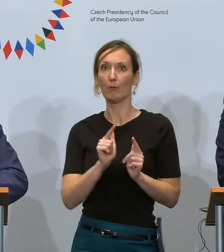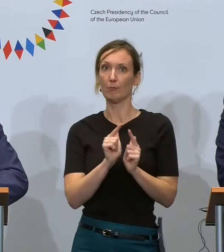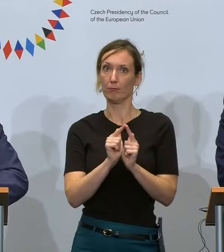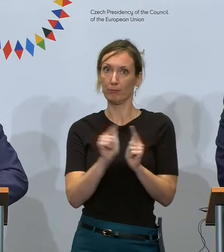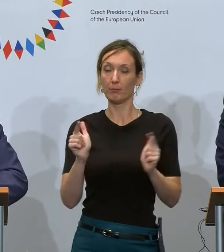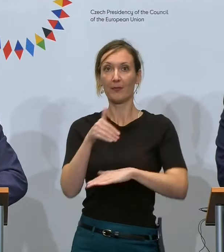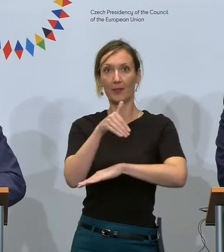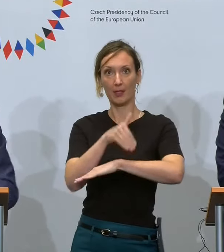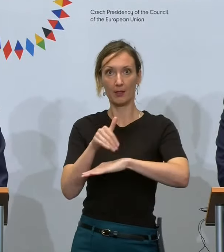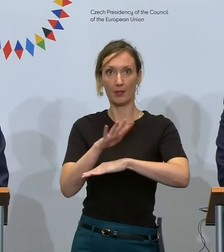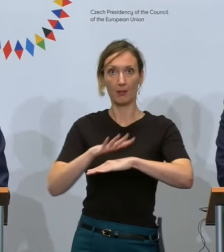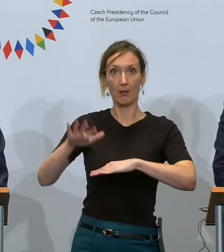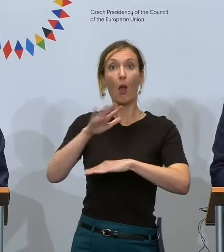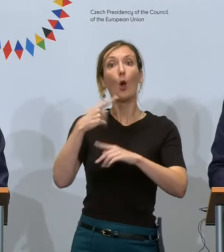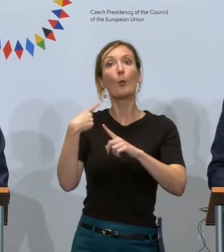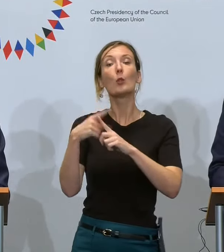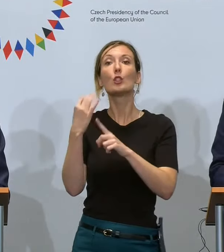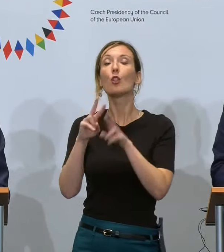global behavior.